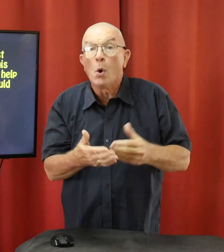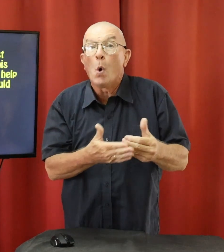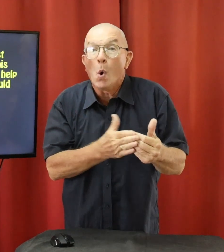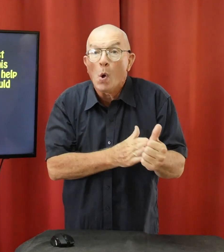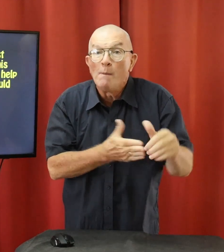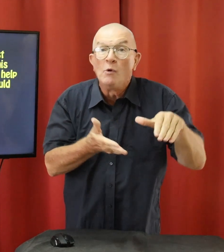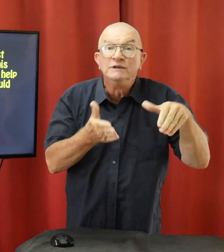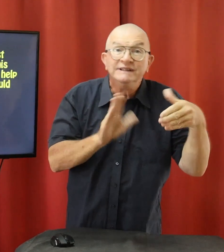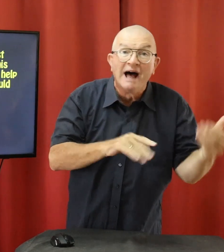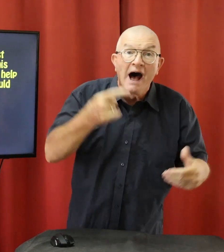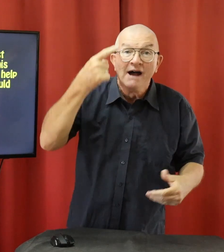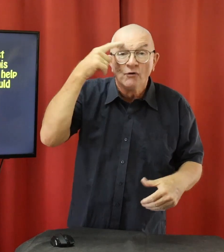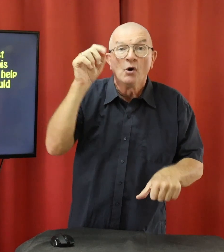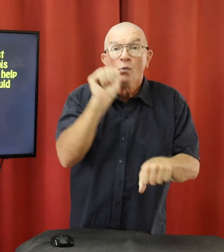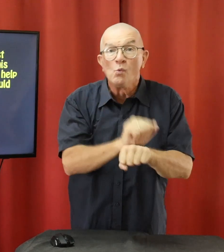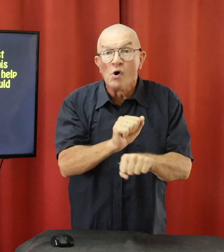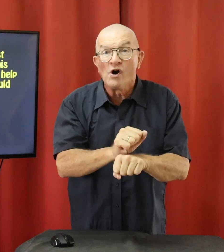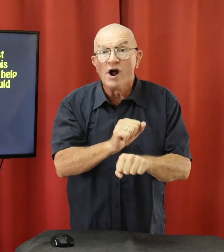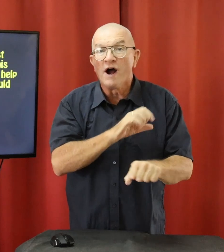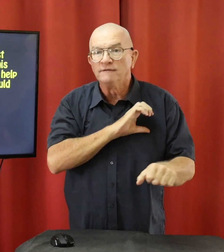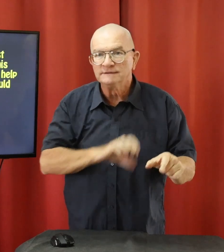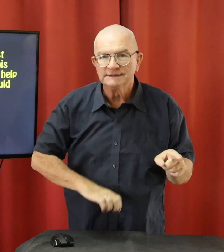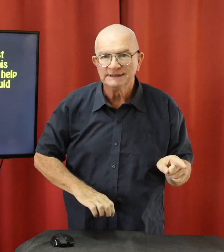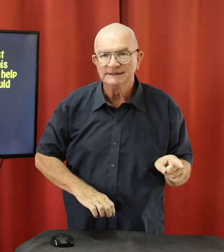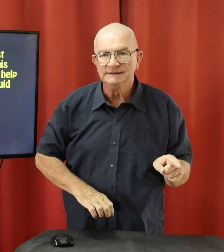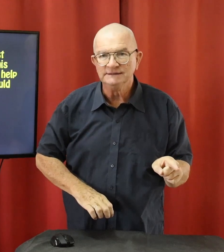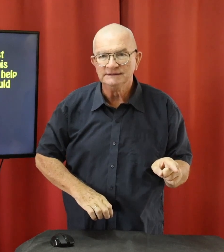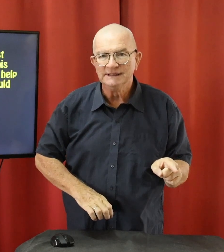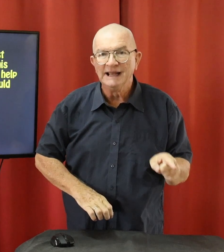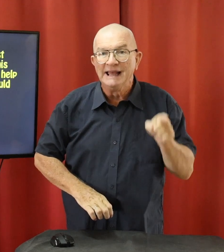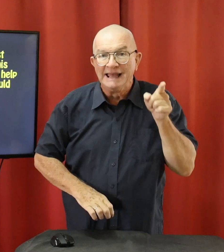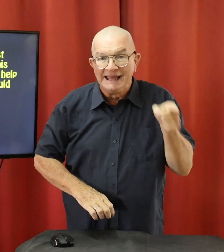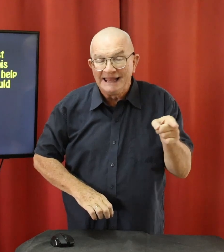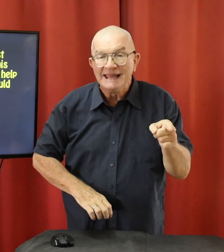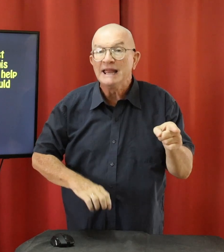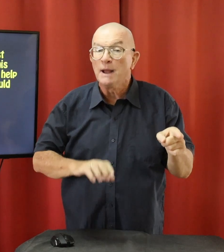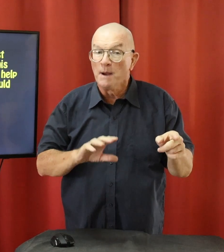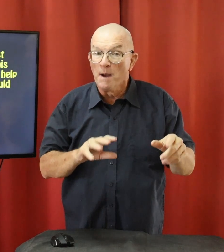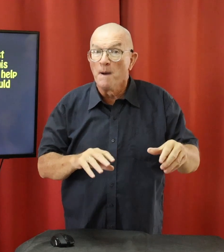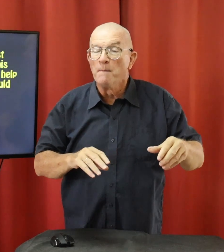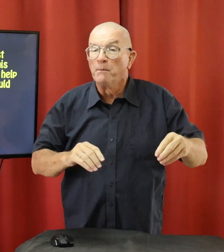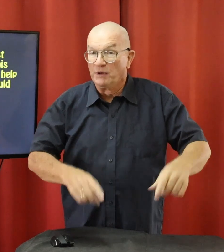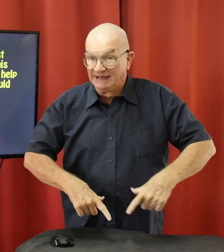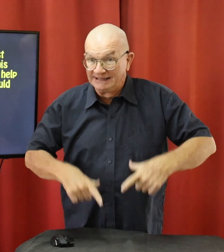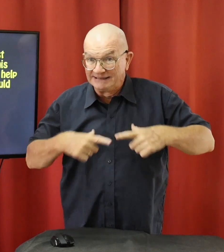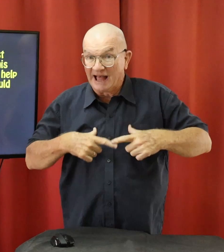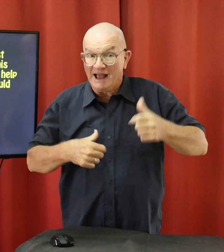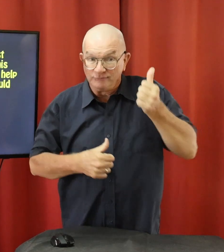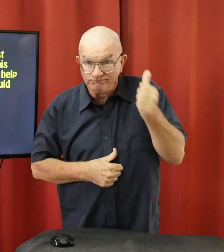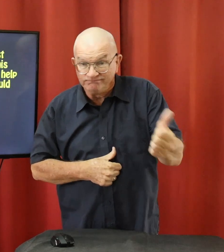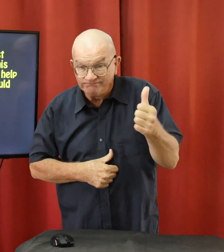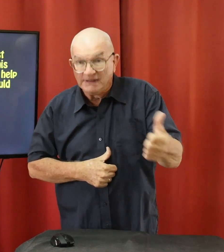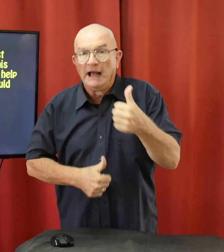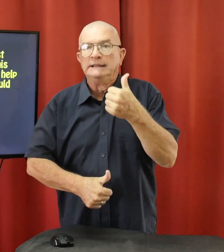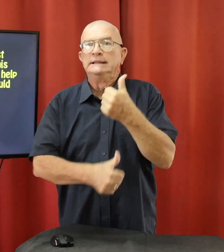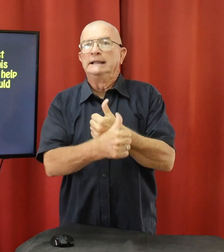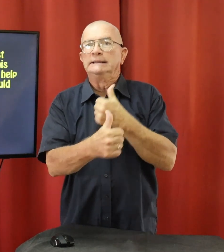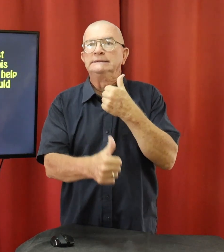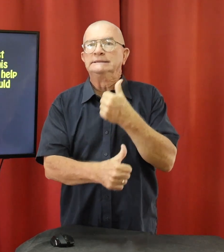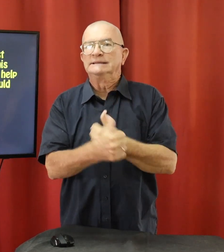because he almost died for the work of Christ. He put his life in